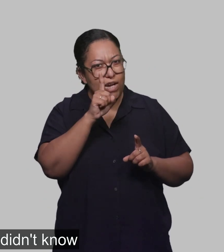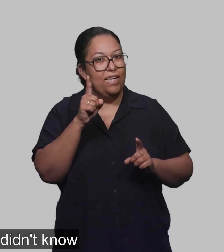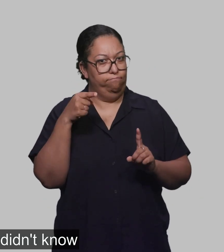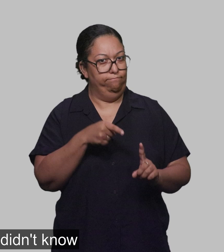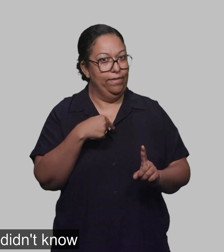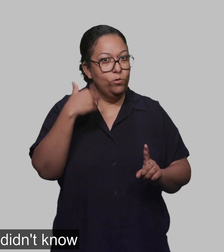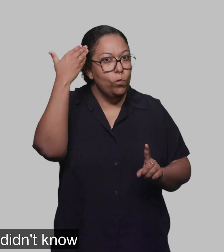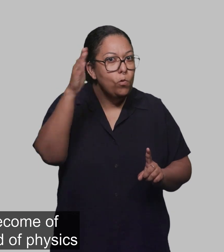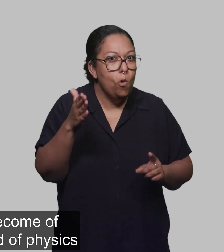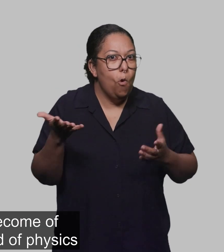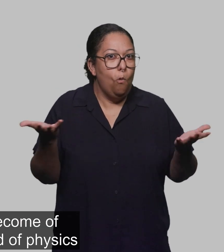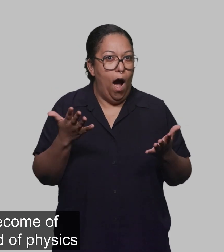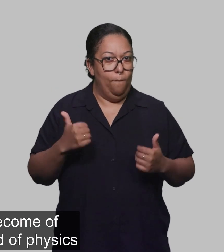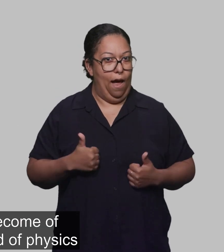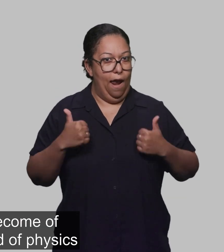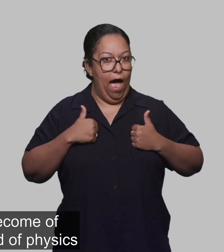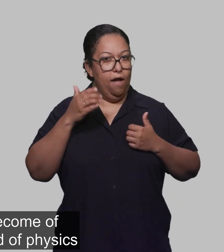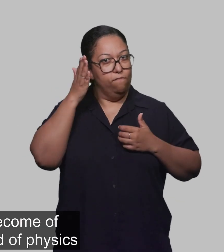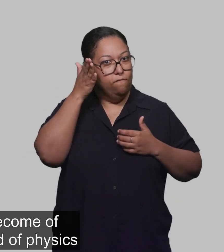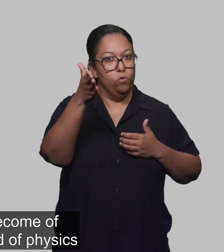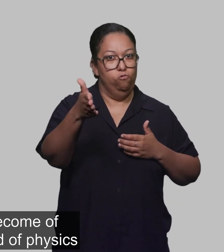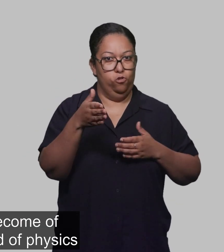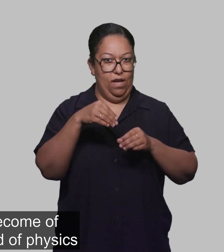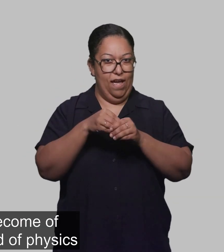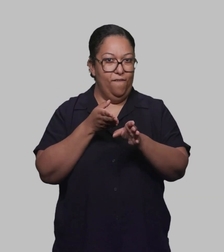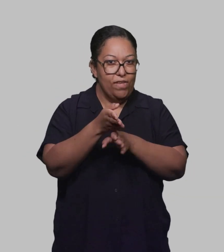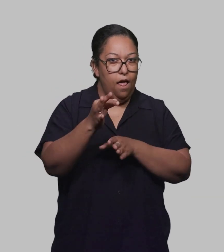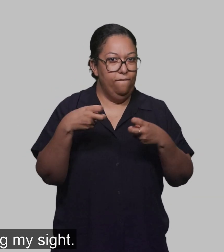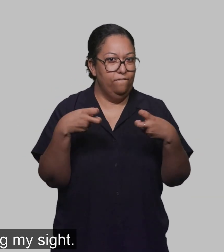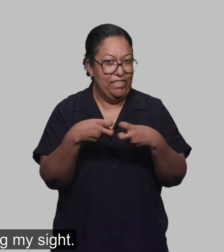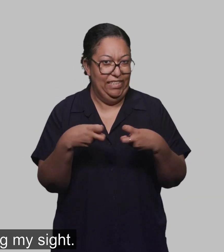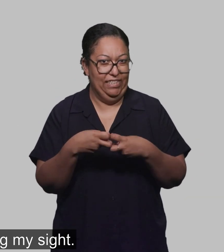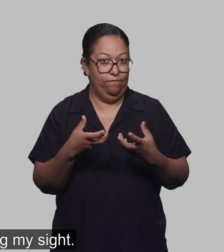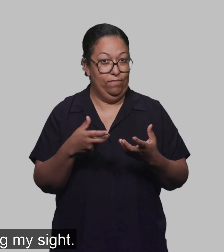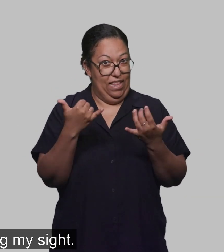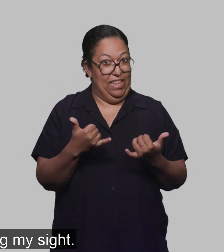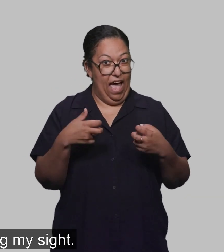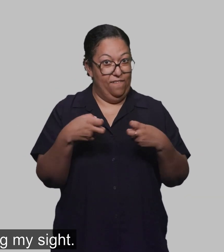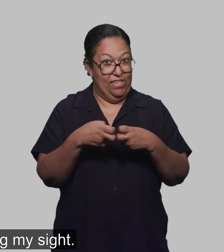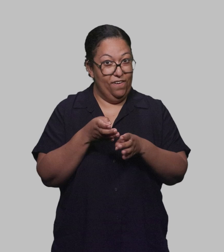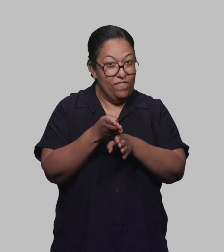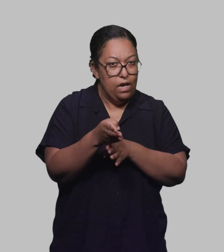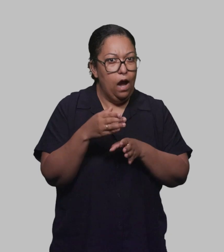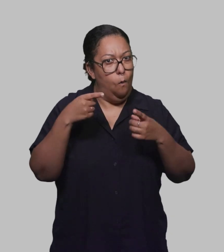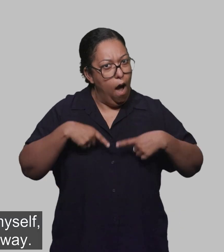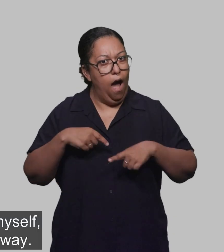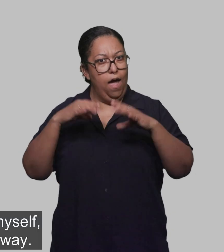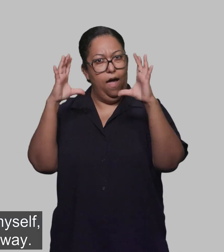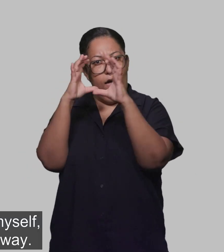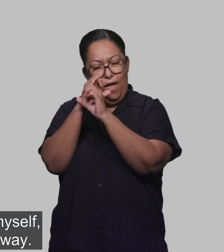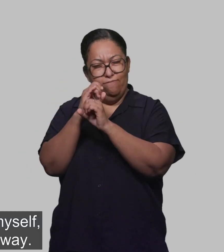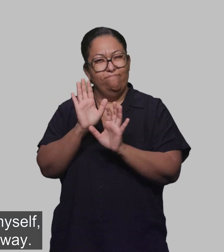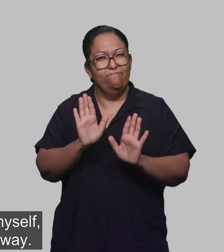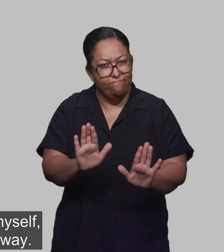was because I didn't know what would become of my life in the field of physics while I was losing my sight. And I